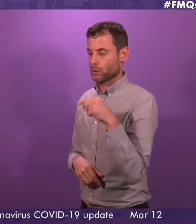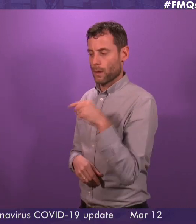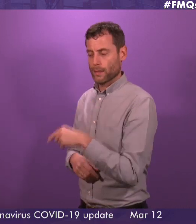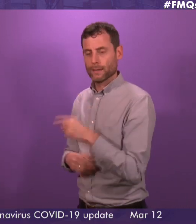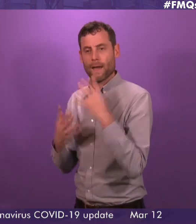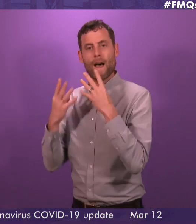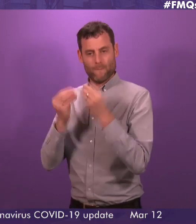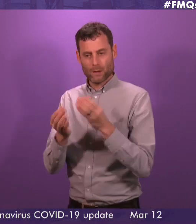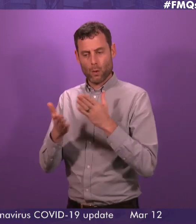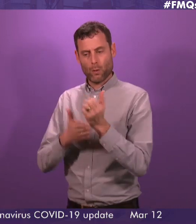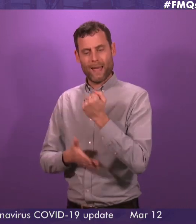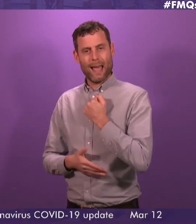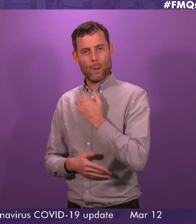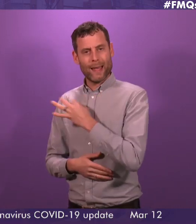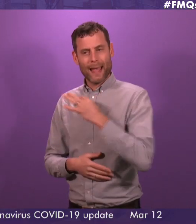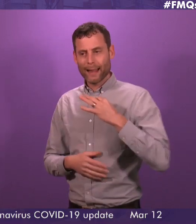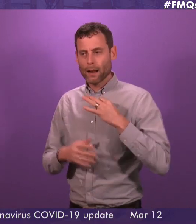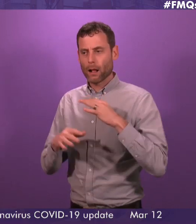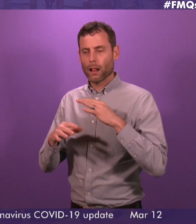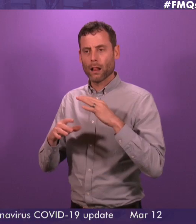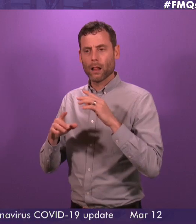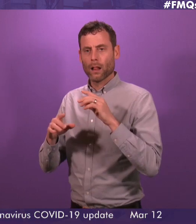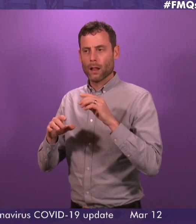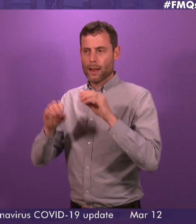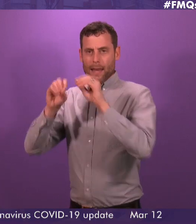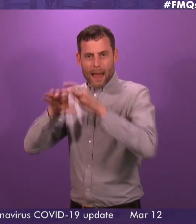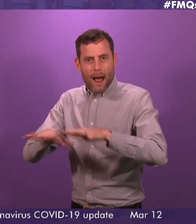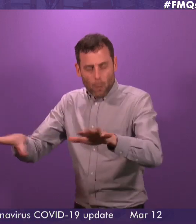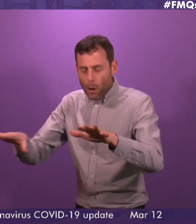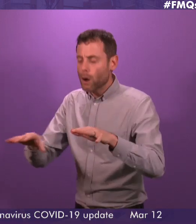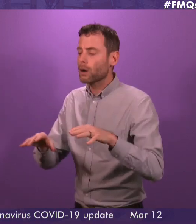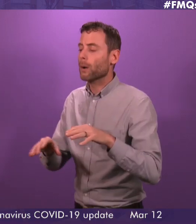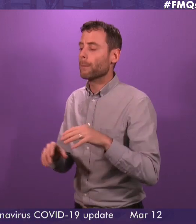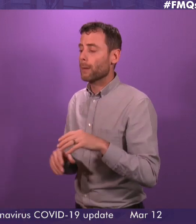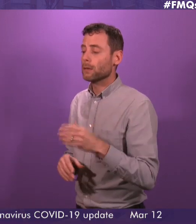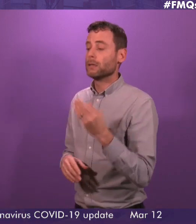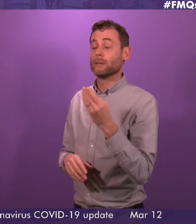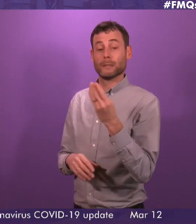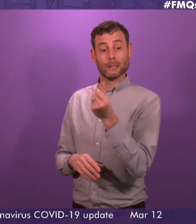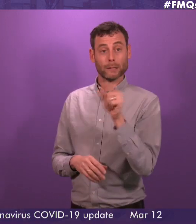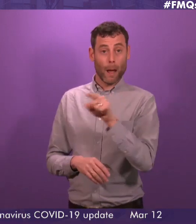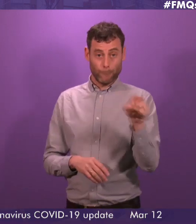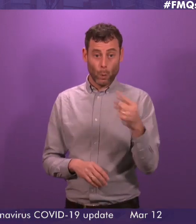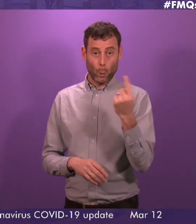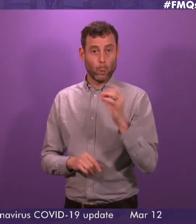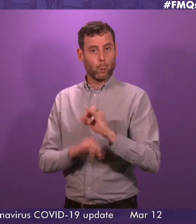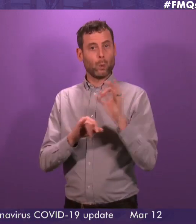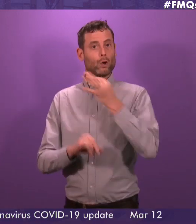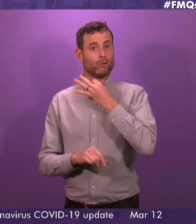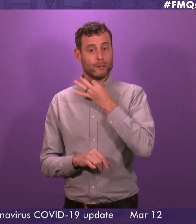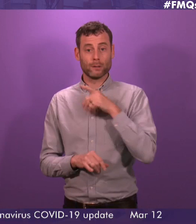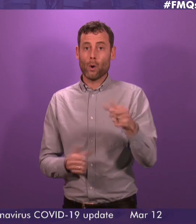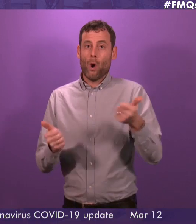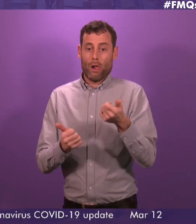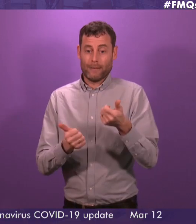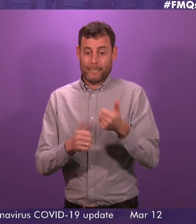clinical networks, but in the case of some individuals with particular conditions, there is already a register of who they are,